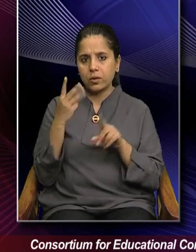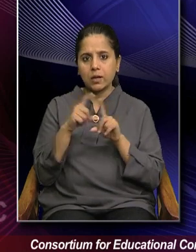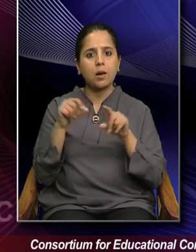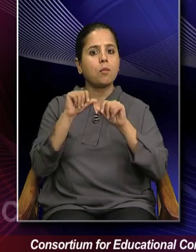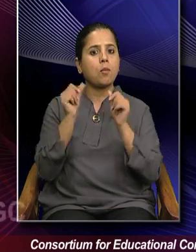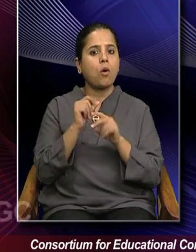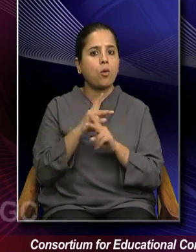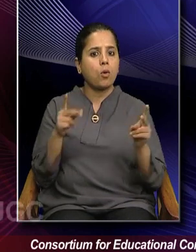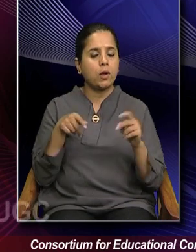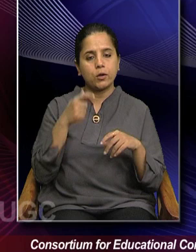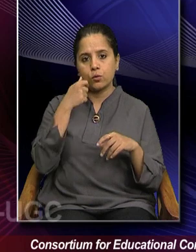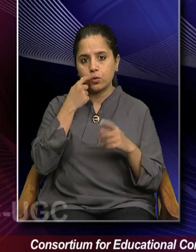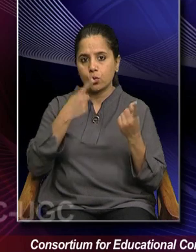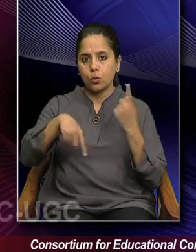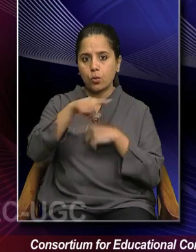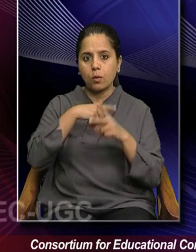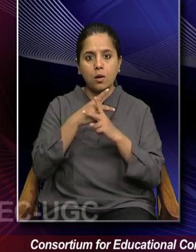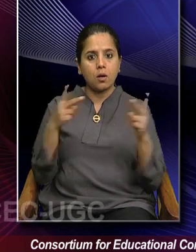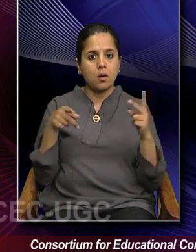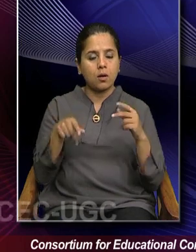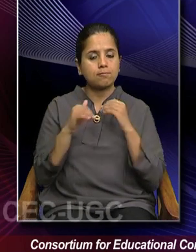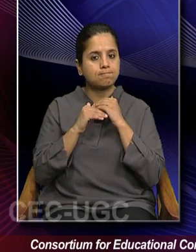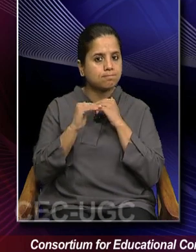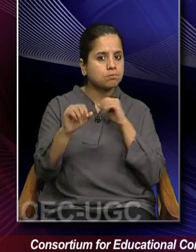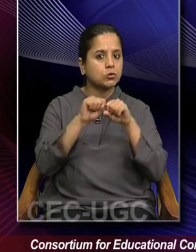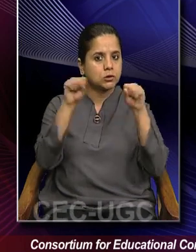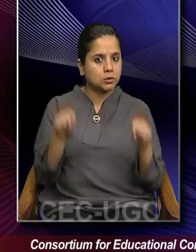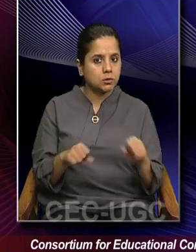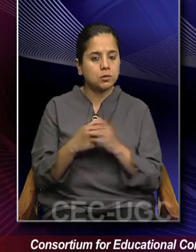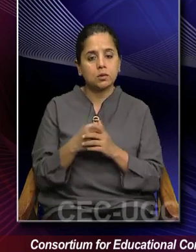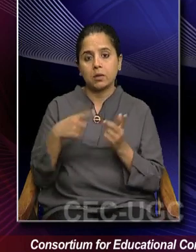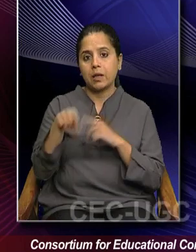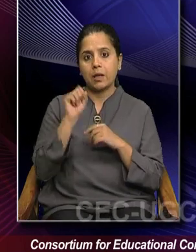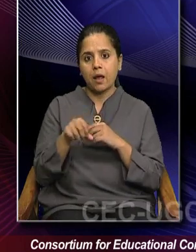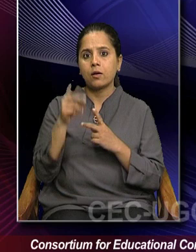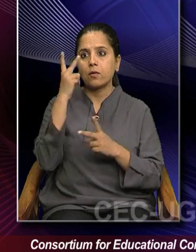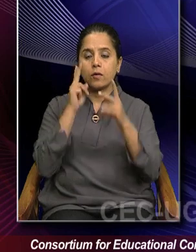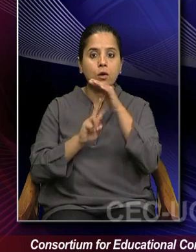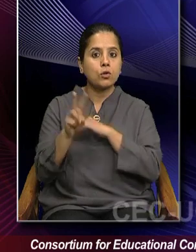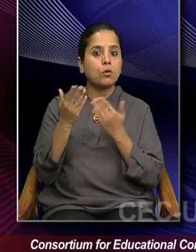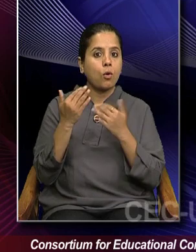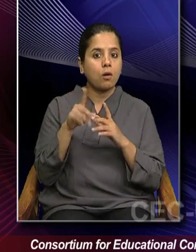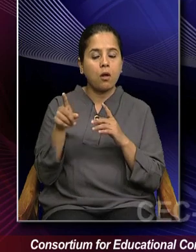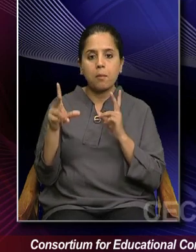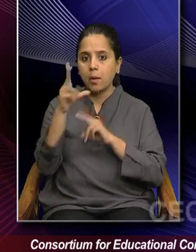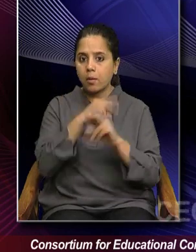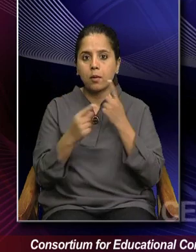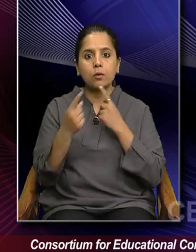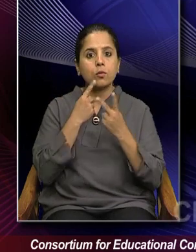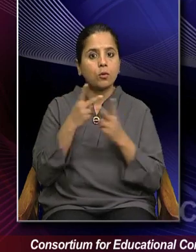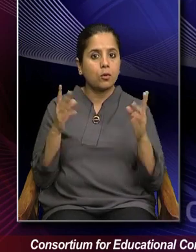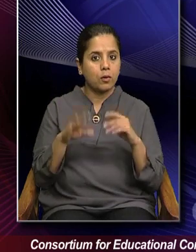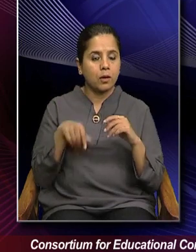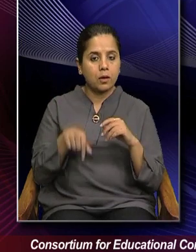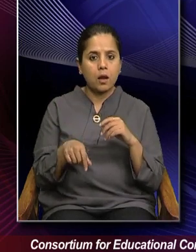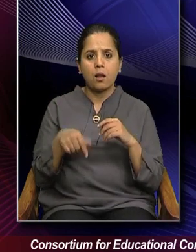models of the human circulatory system. They can visualize and interact with